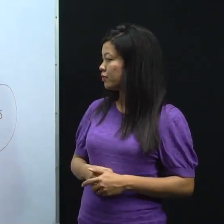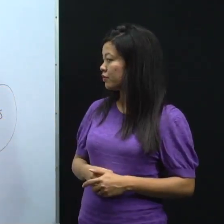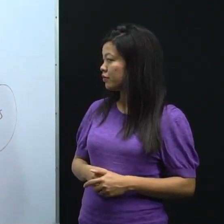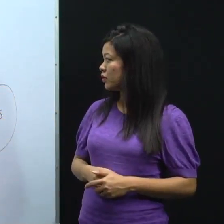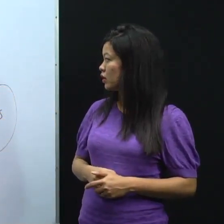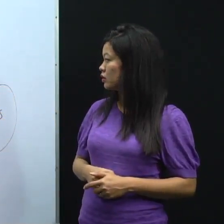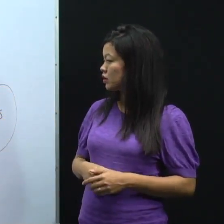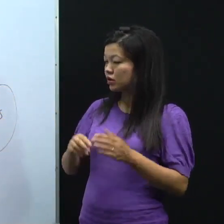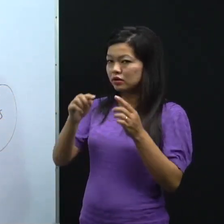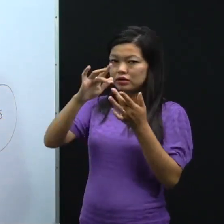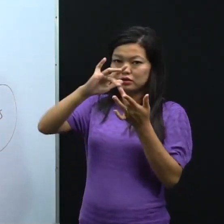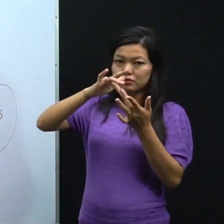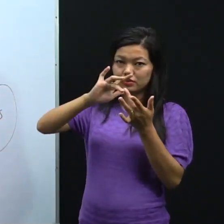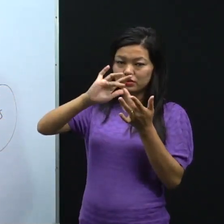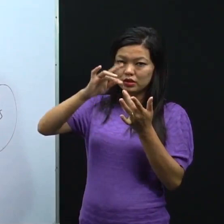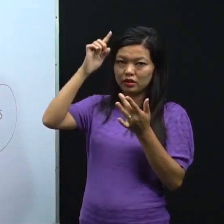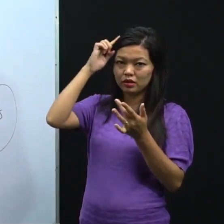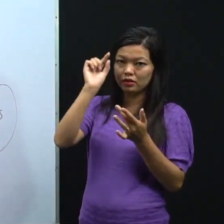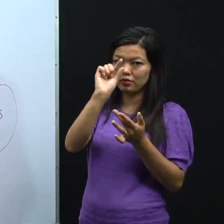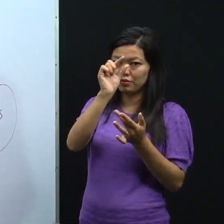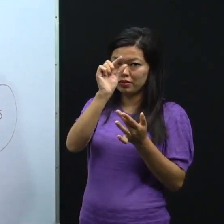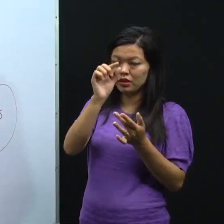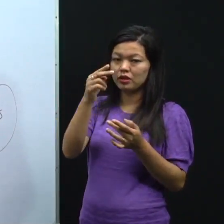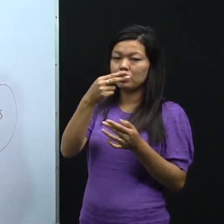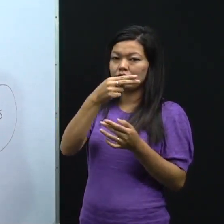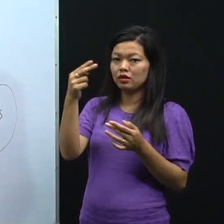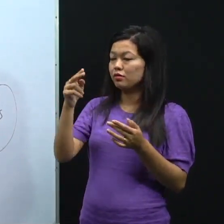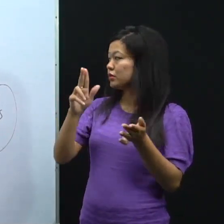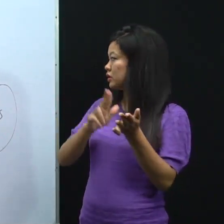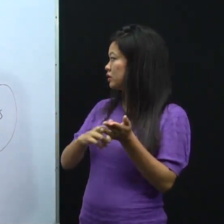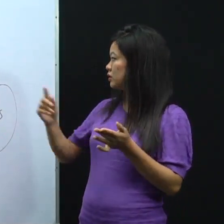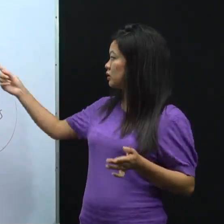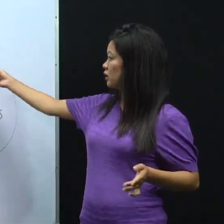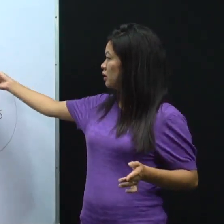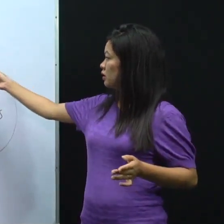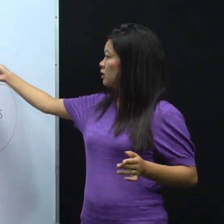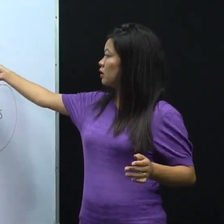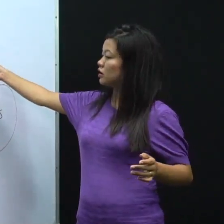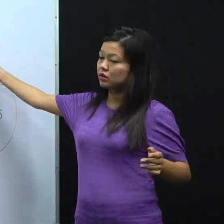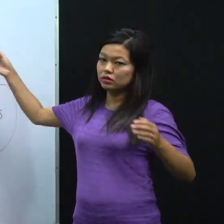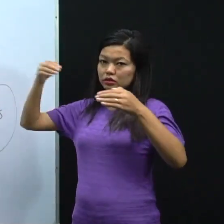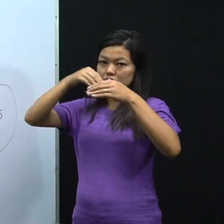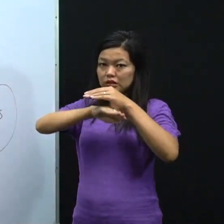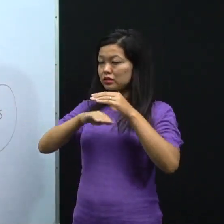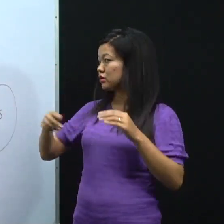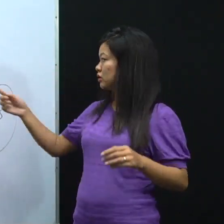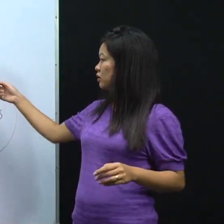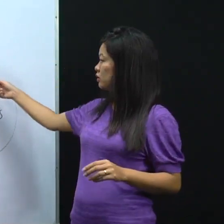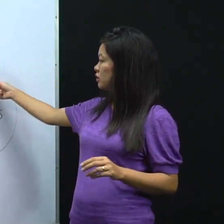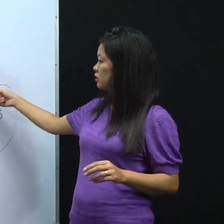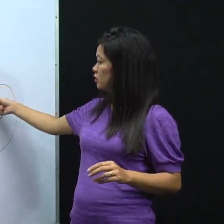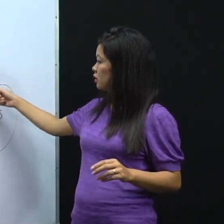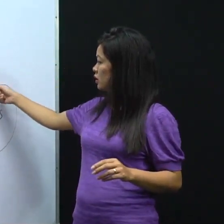and inside this, we have what? Protons and neutrons. And then what about the electrons?